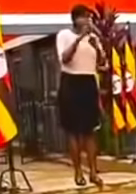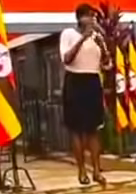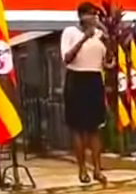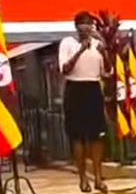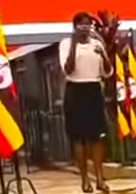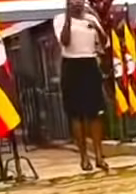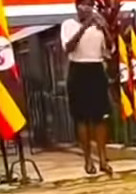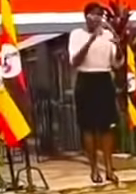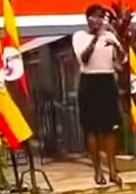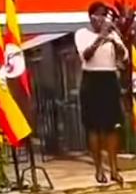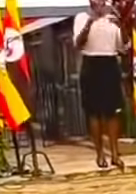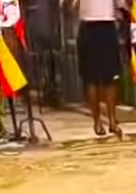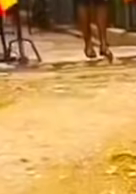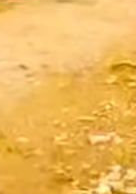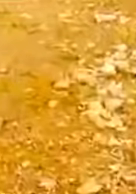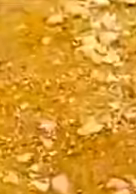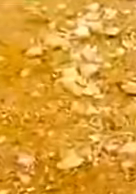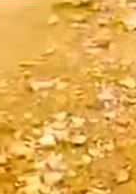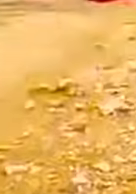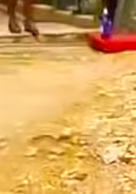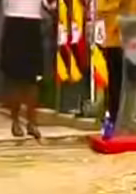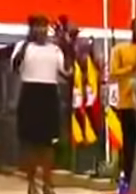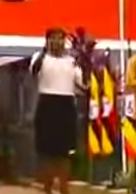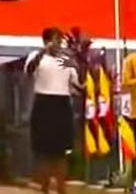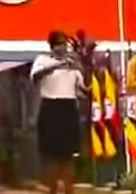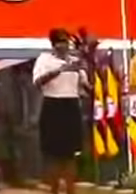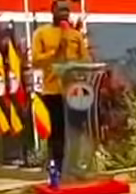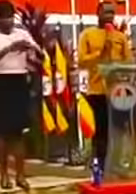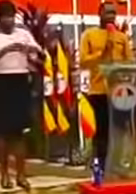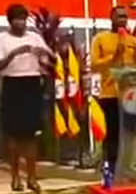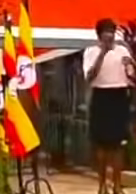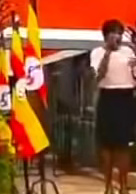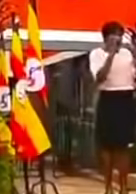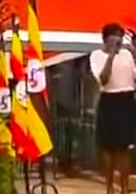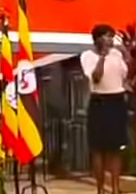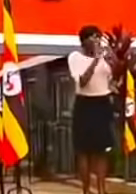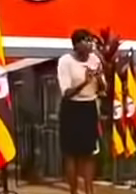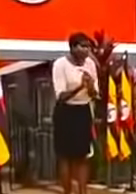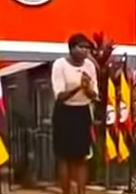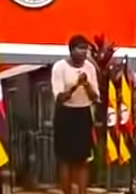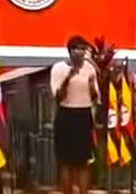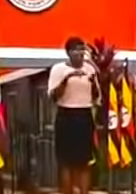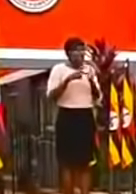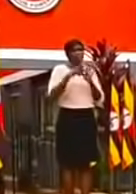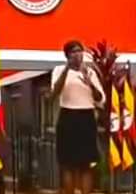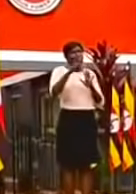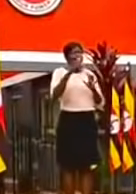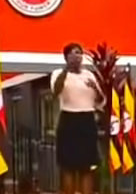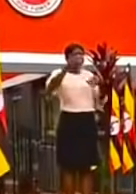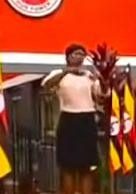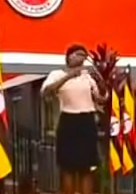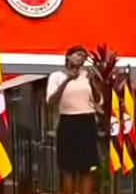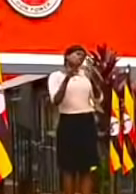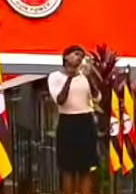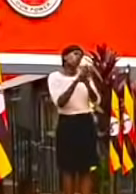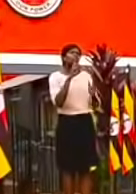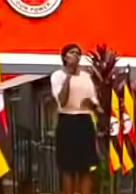And then gazetted. This has not happened. So it is an illegal directive.